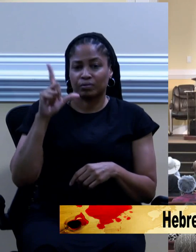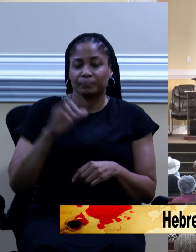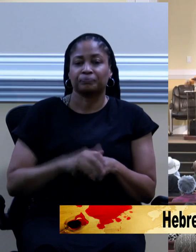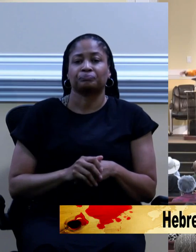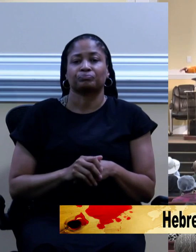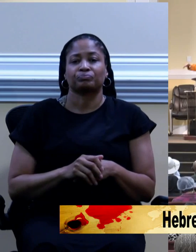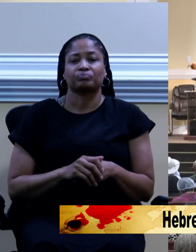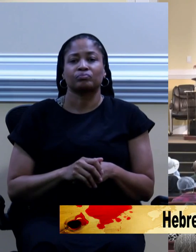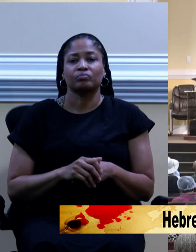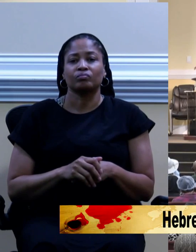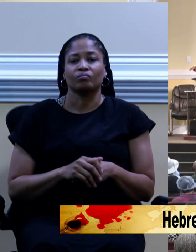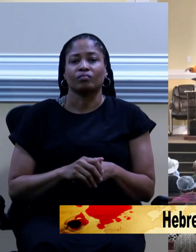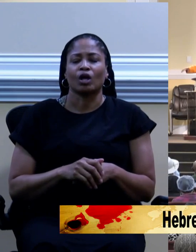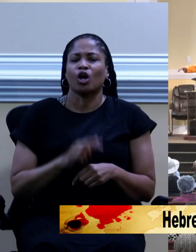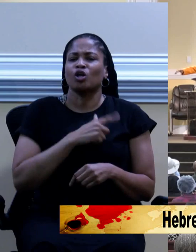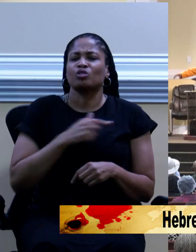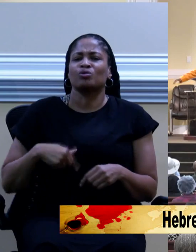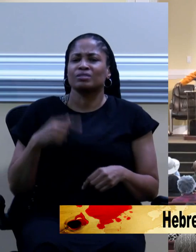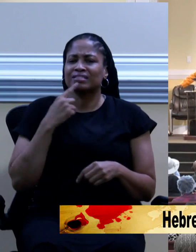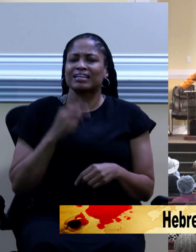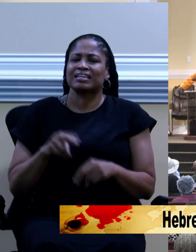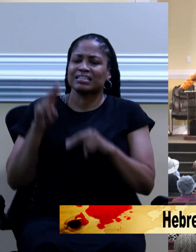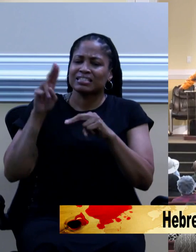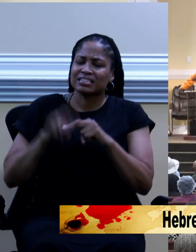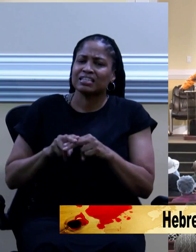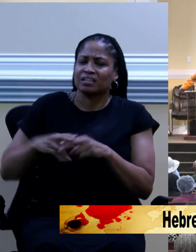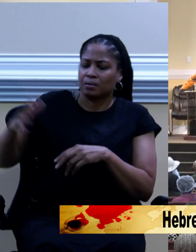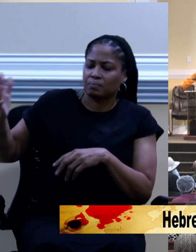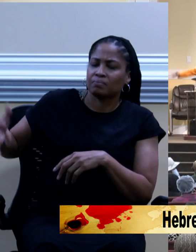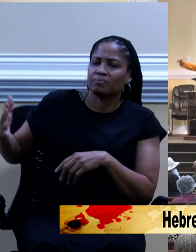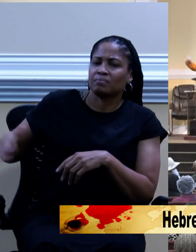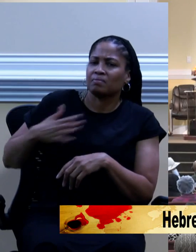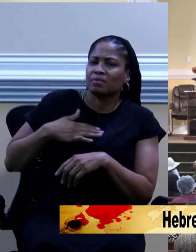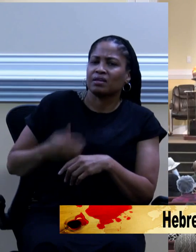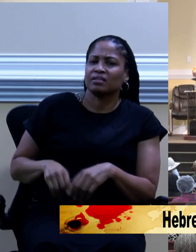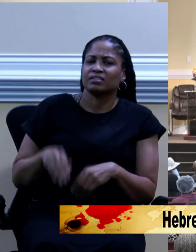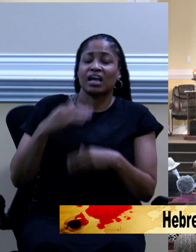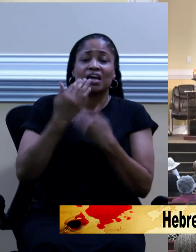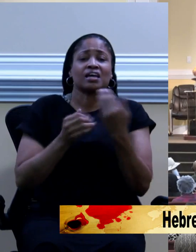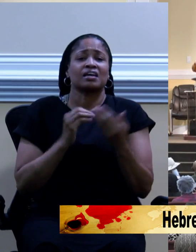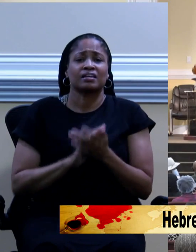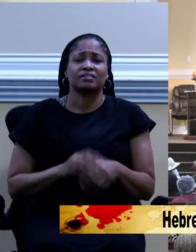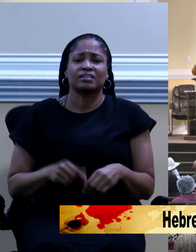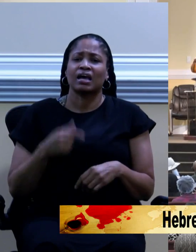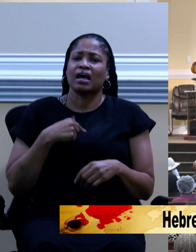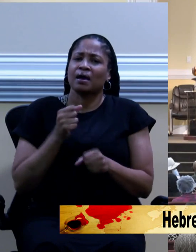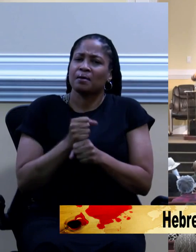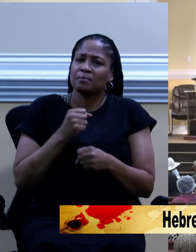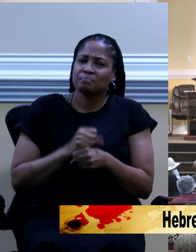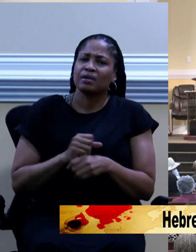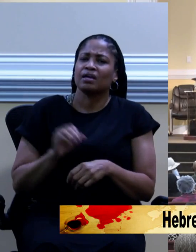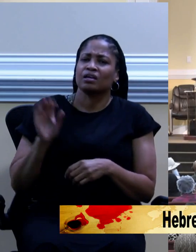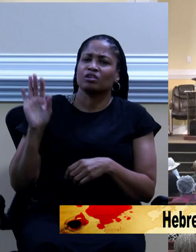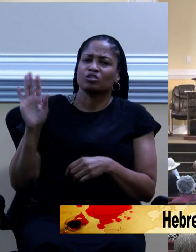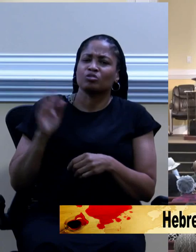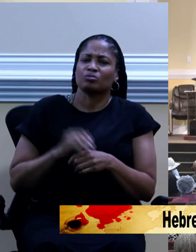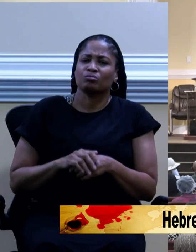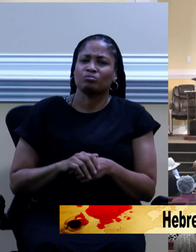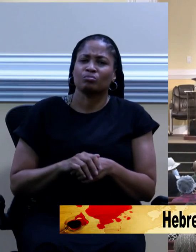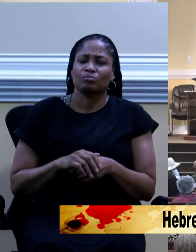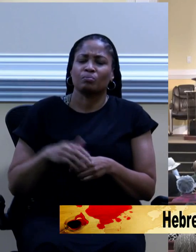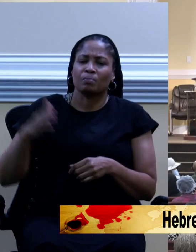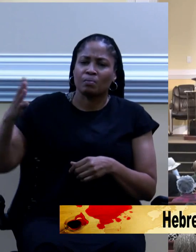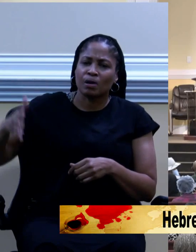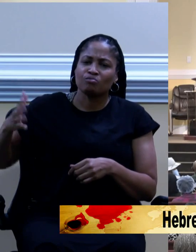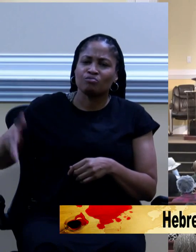Lord, sit thou at my right hand until I make thine enemy thy footstool. When did he do that? After he died for the sins of the people.